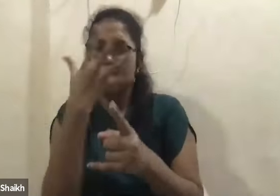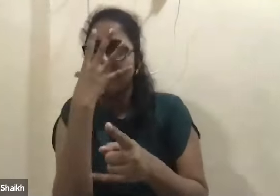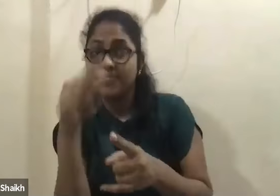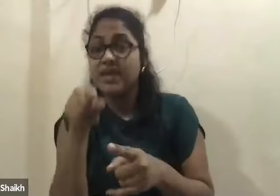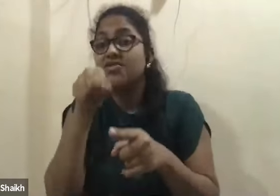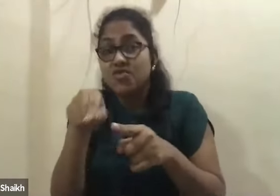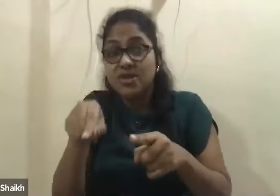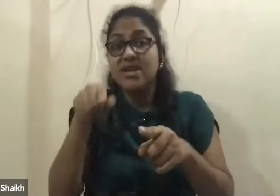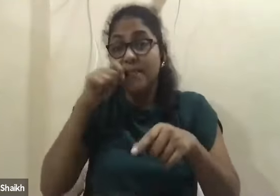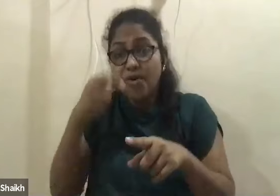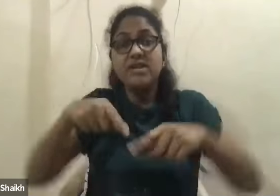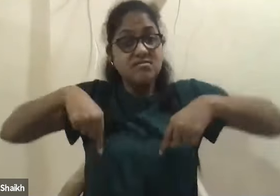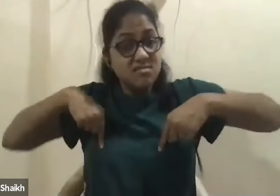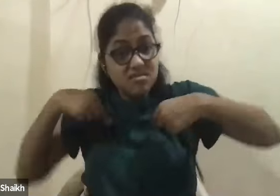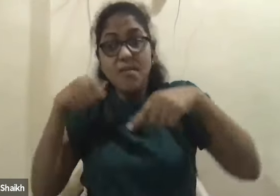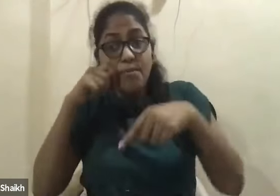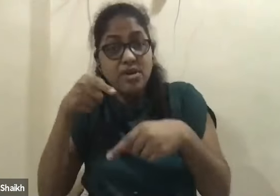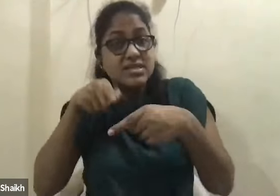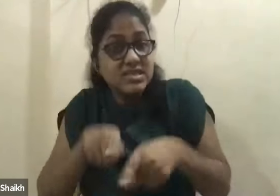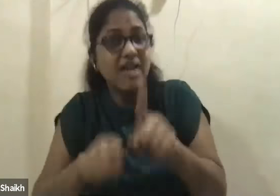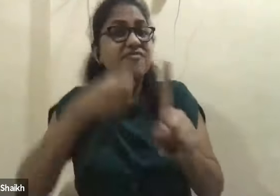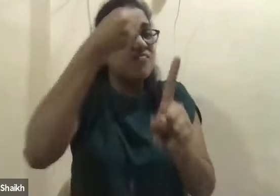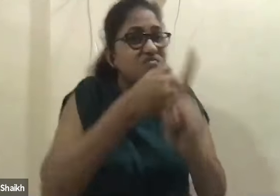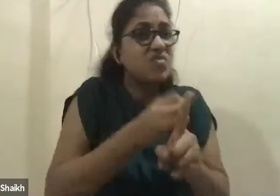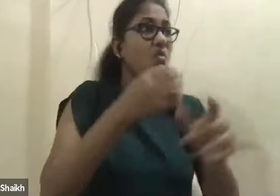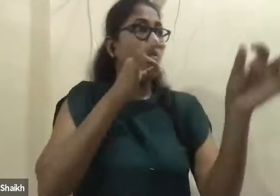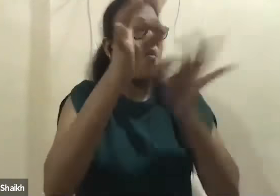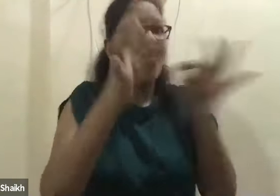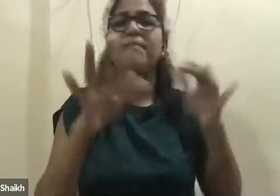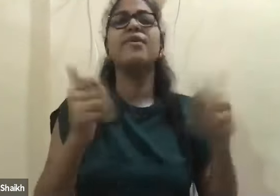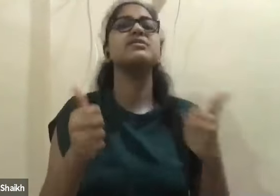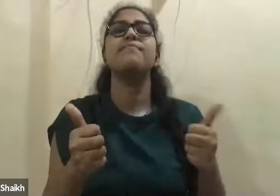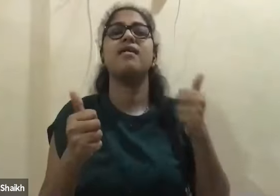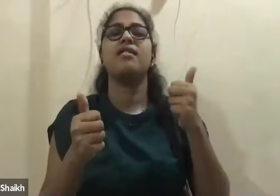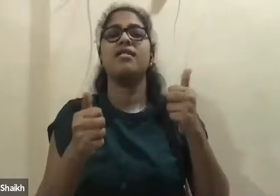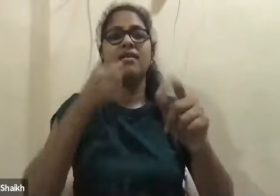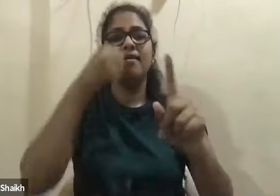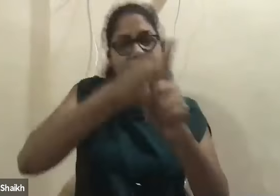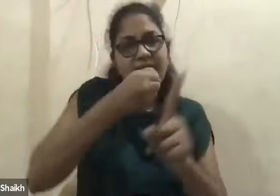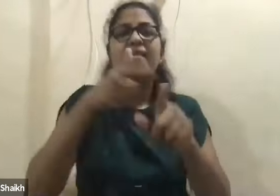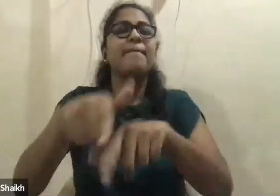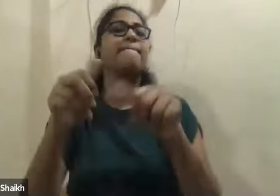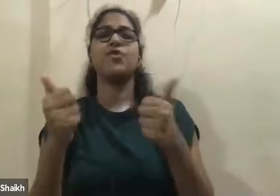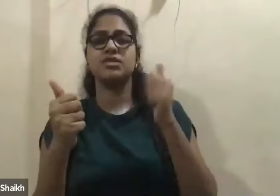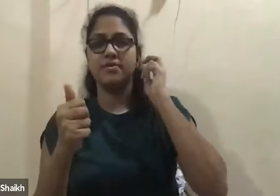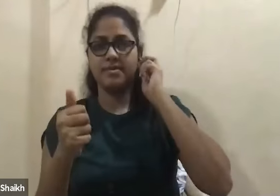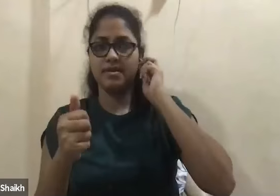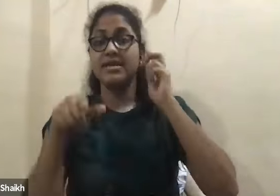for himself. He has limited advocacy. So he cannot advocate for